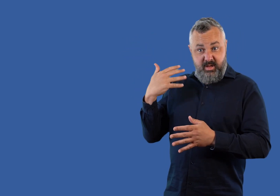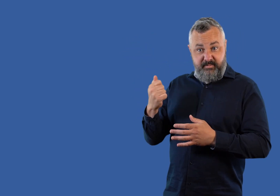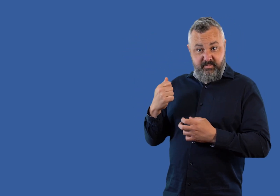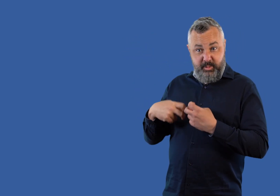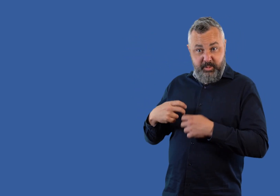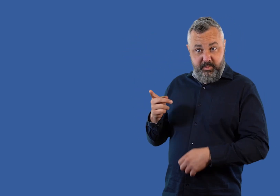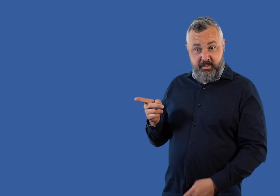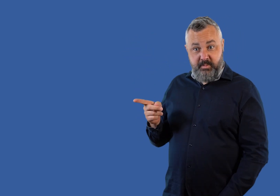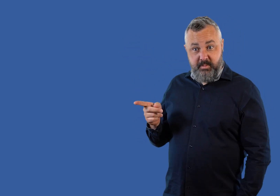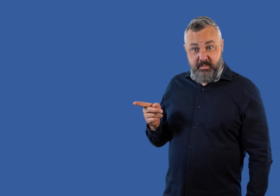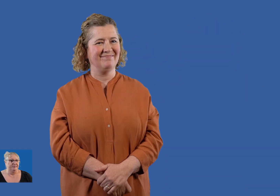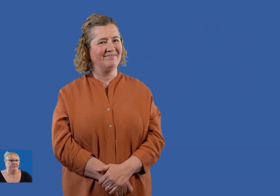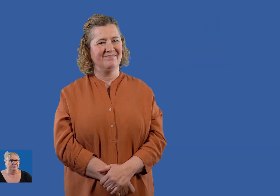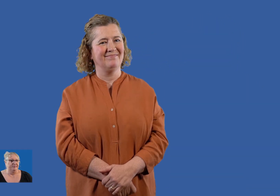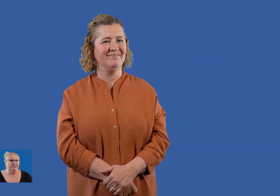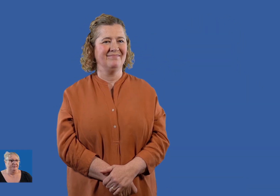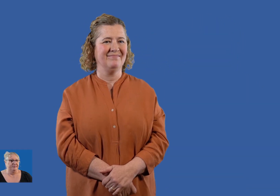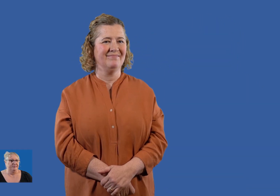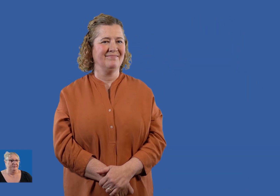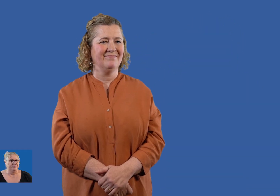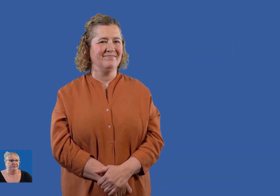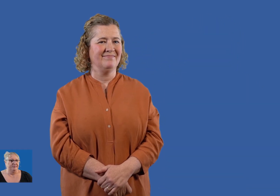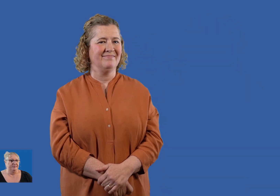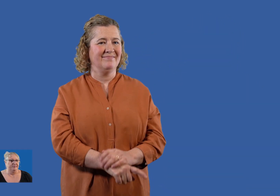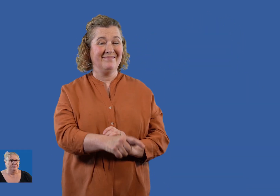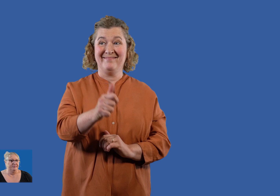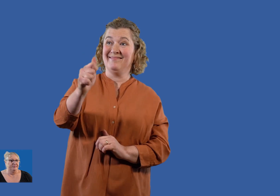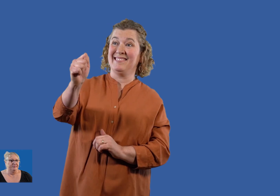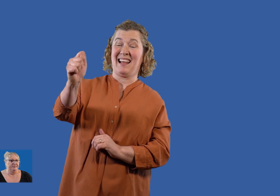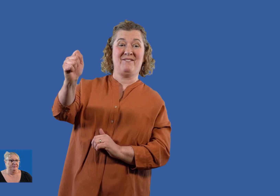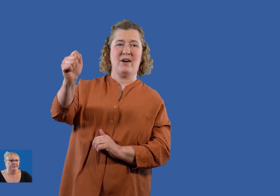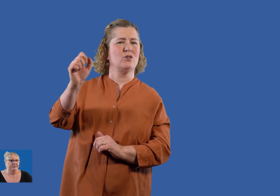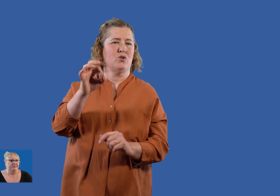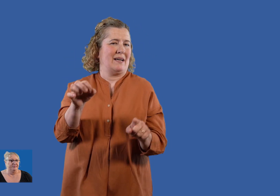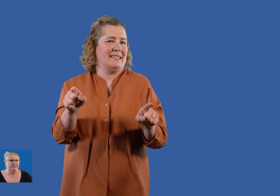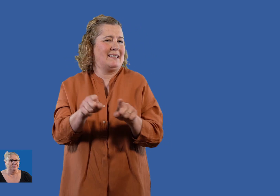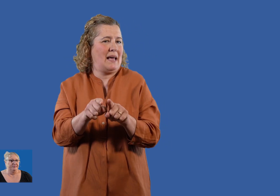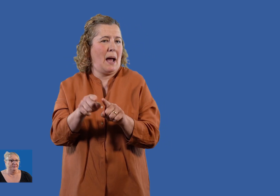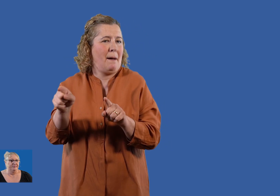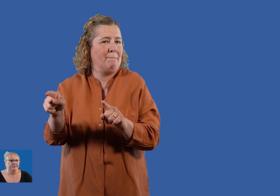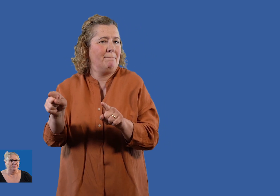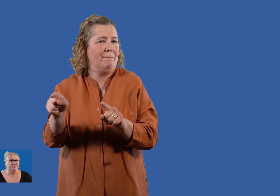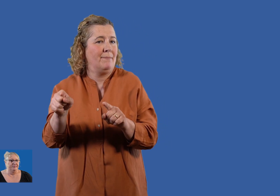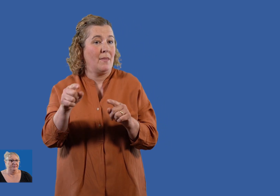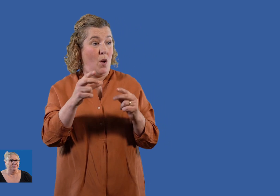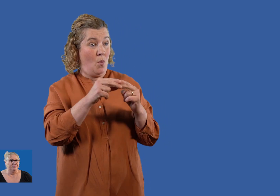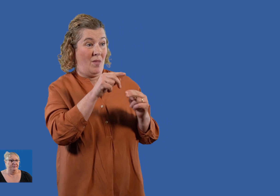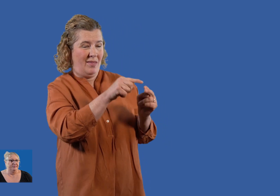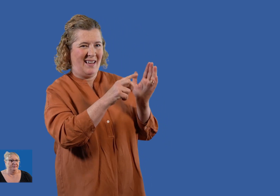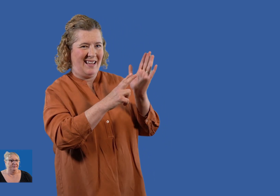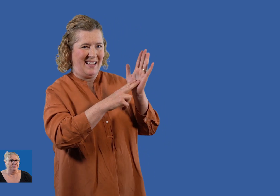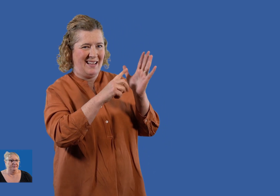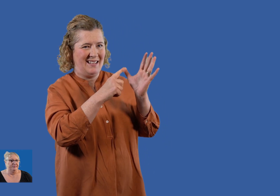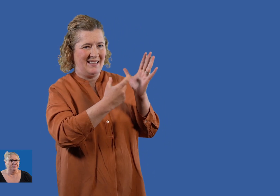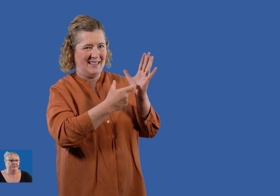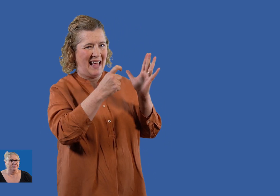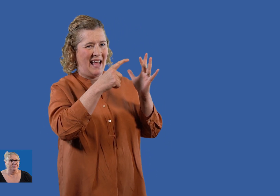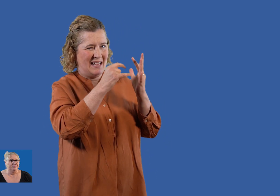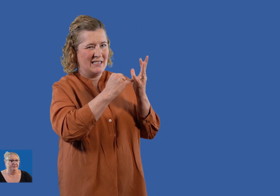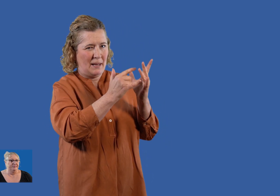No, it has nothing to do with taking selfies. With narcissism, it's quite